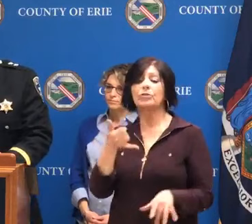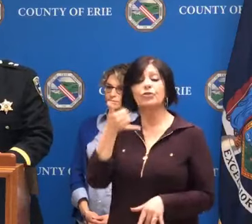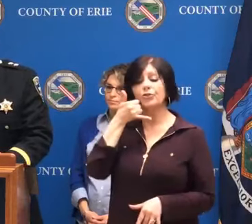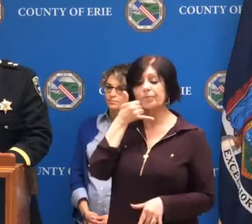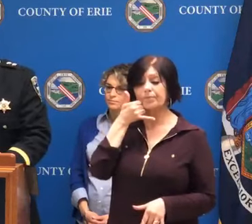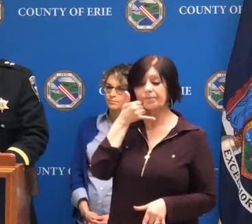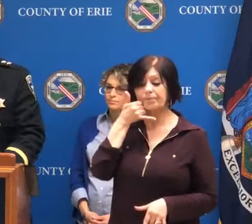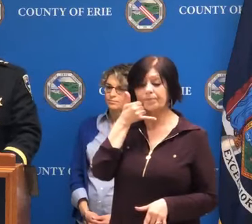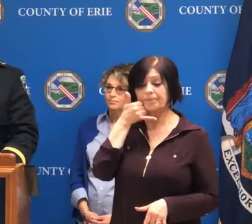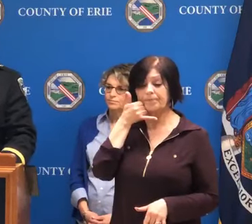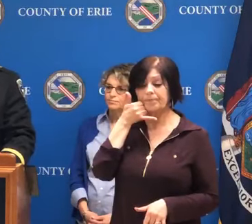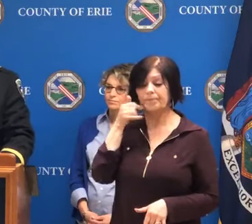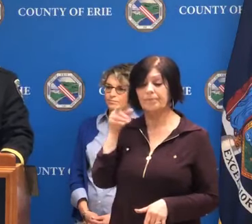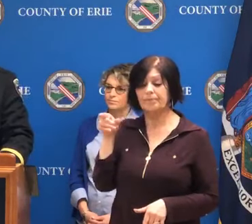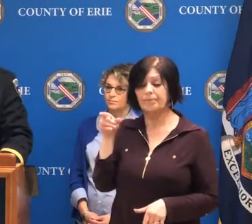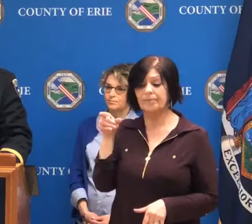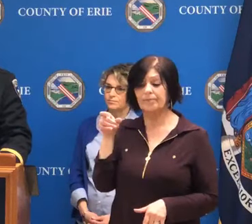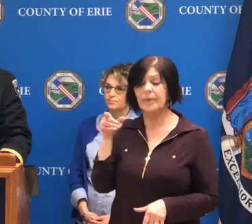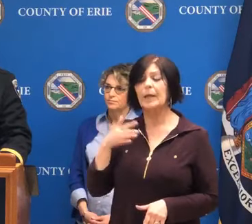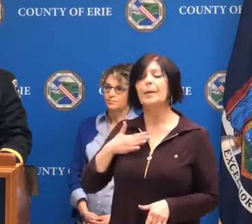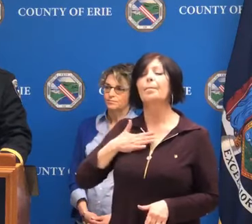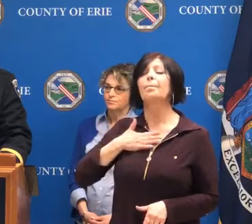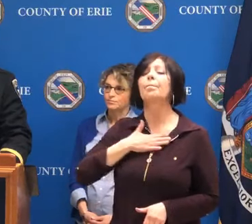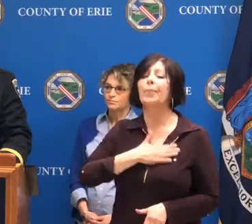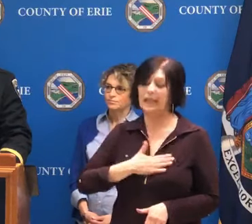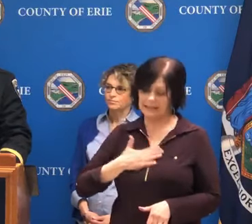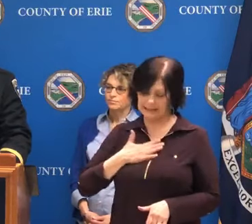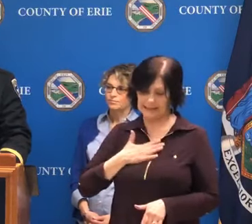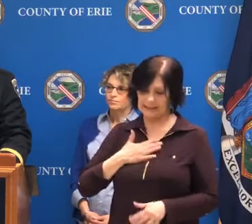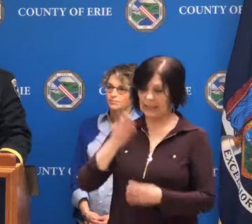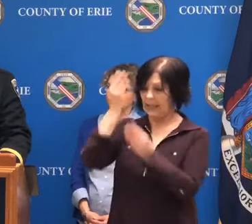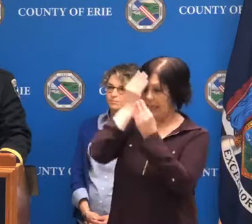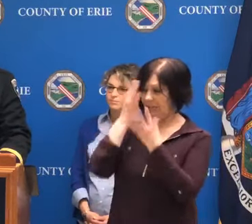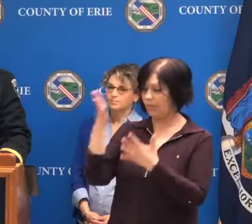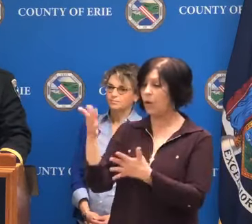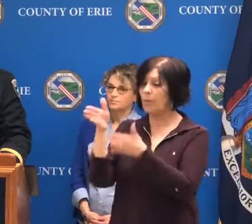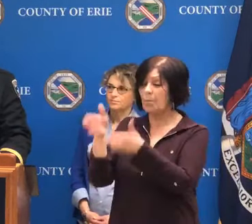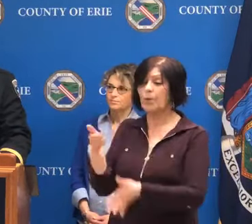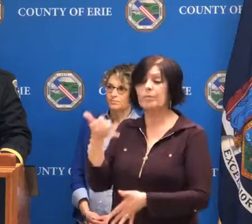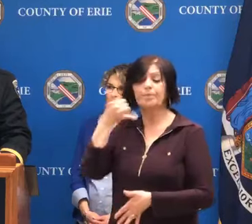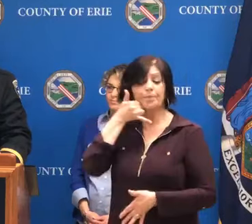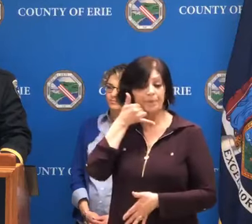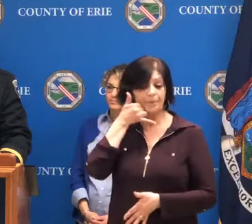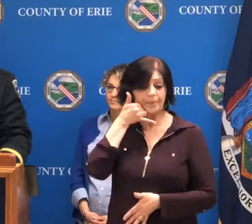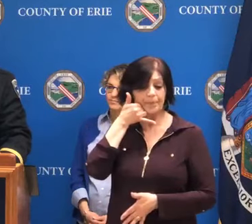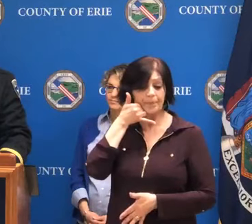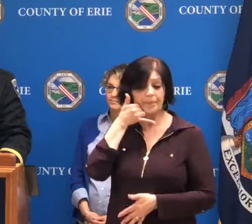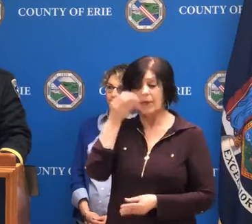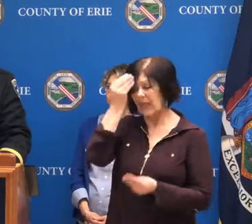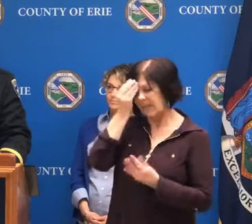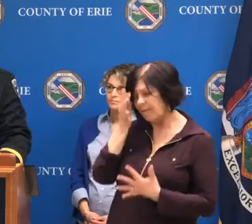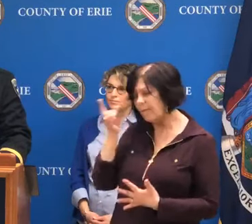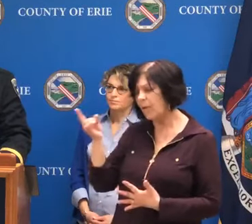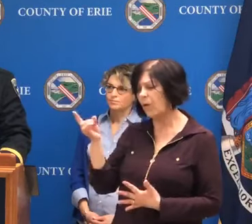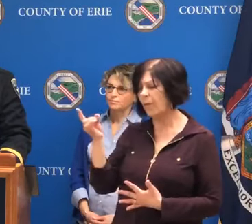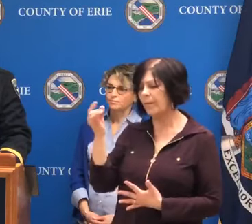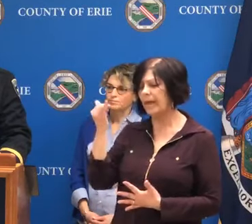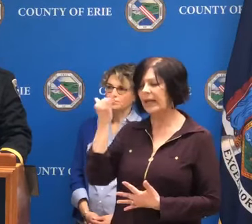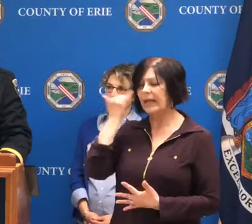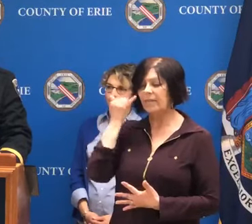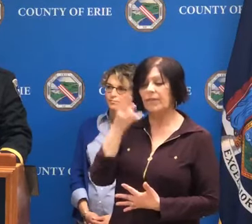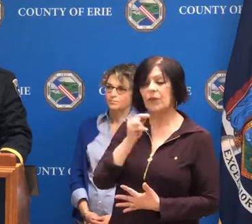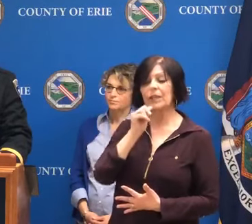what location you're calling, will you please inform the dispatcher or call taker if you're